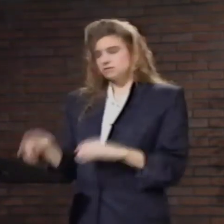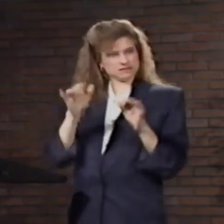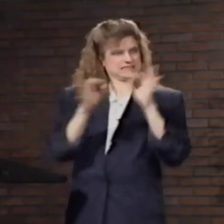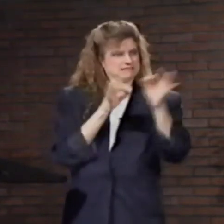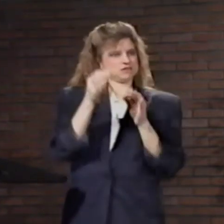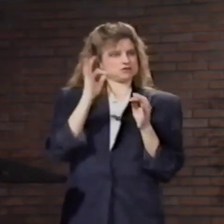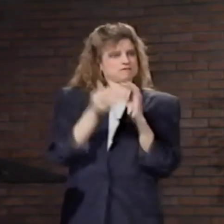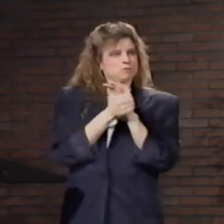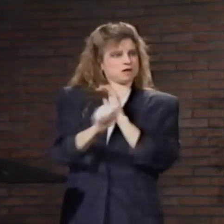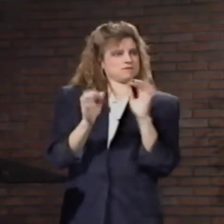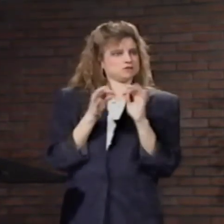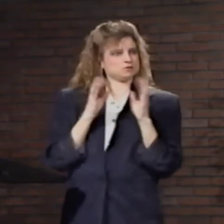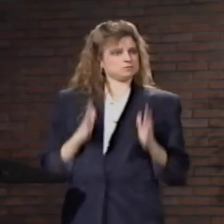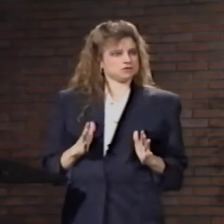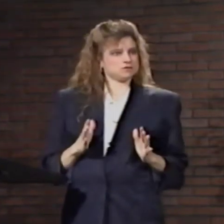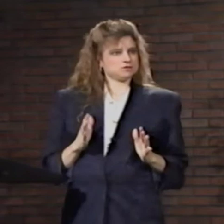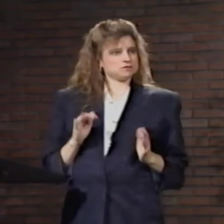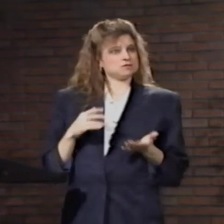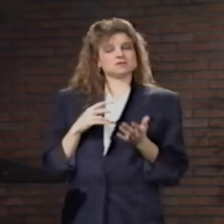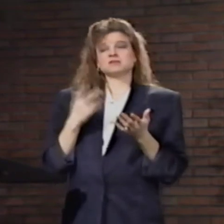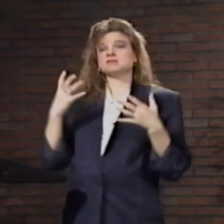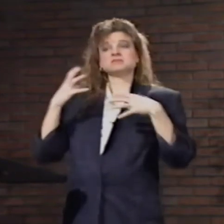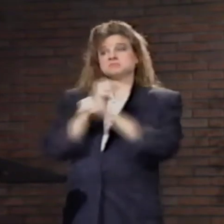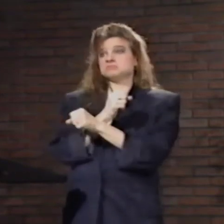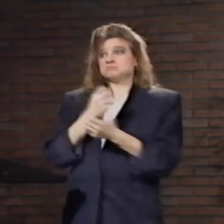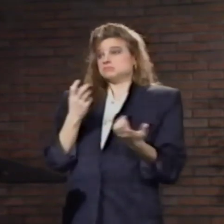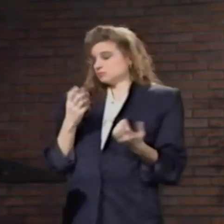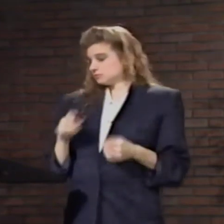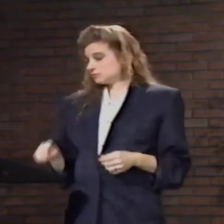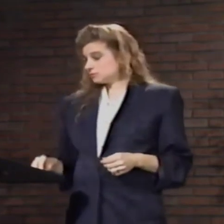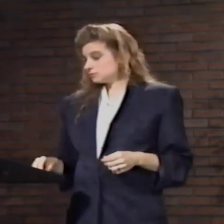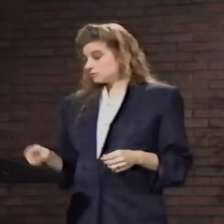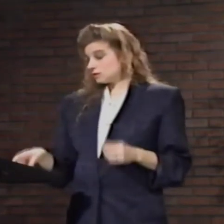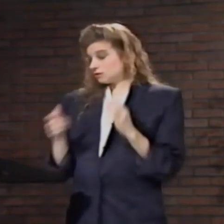That is the DOJ's definition of a qualified interpreter.